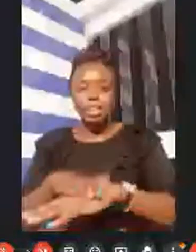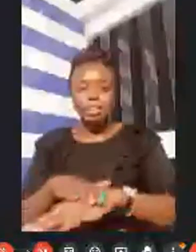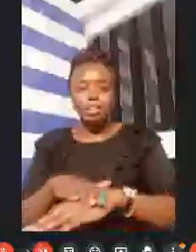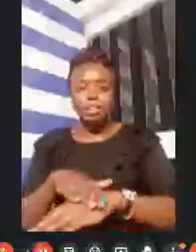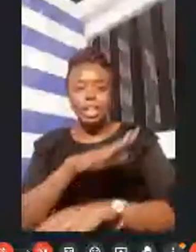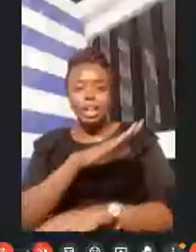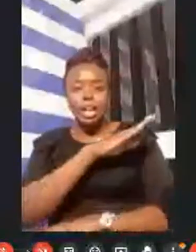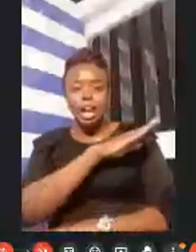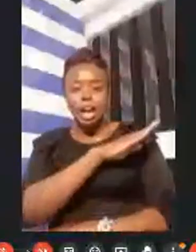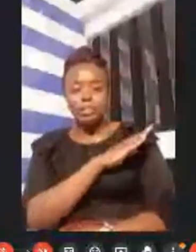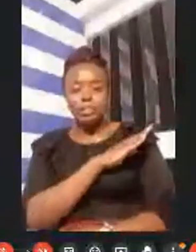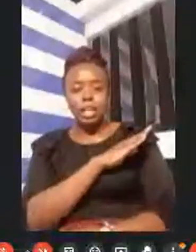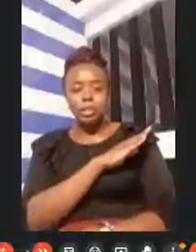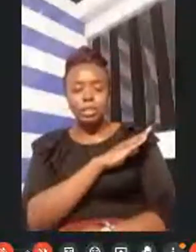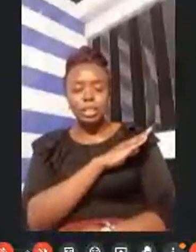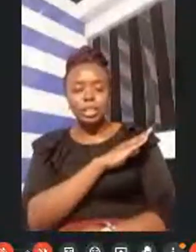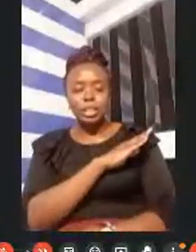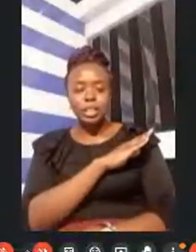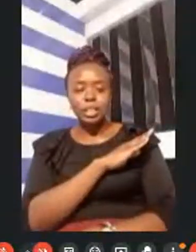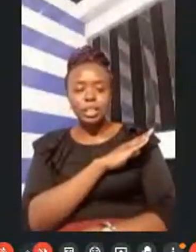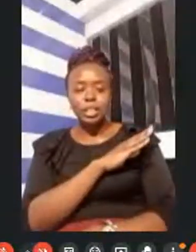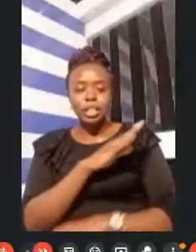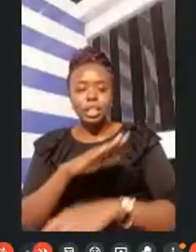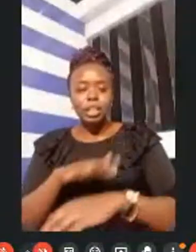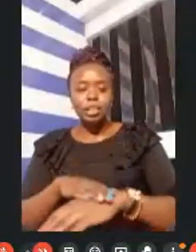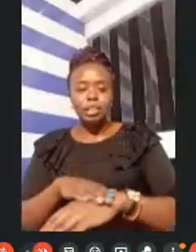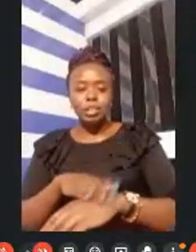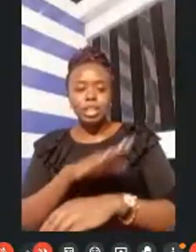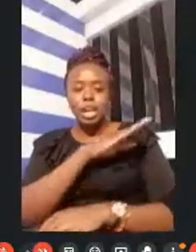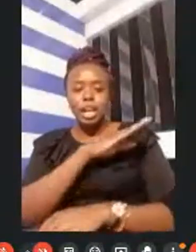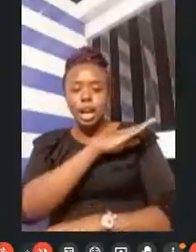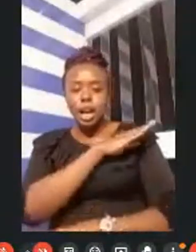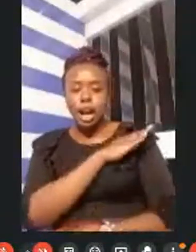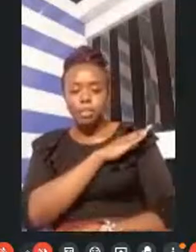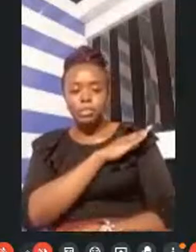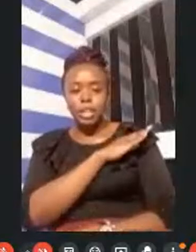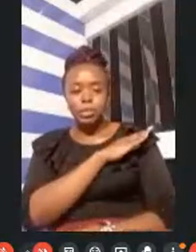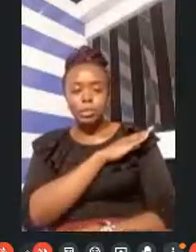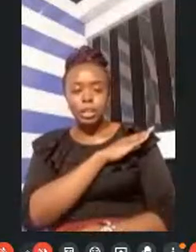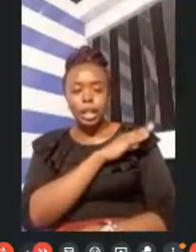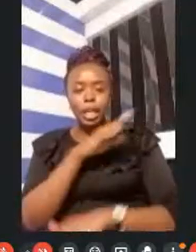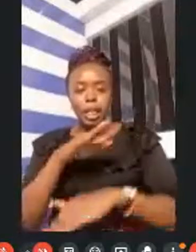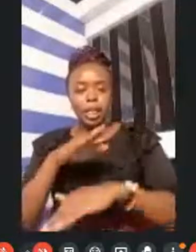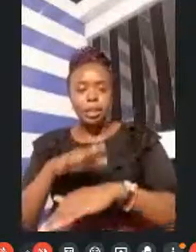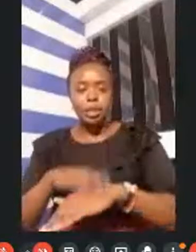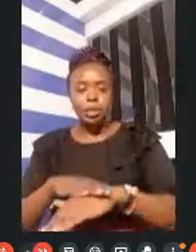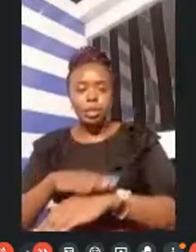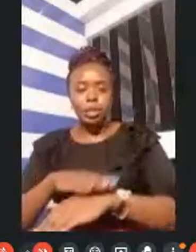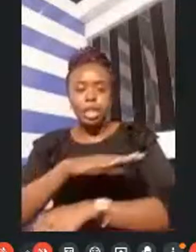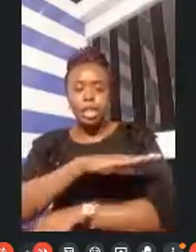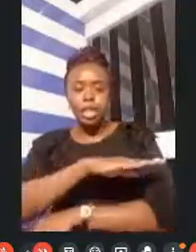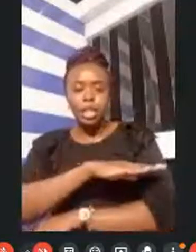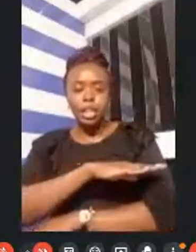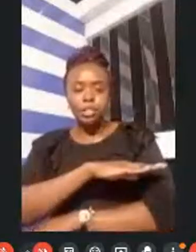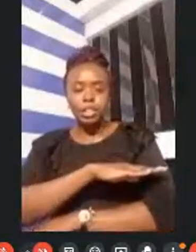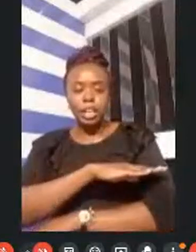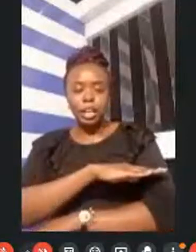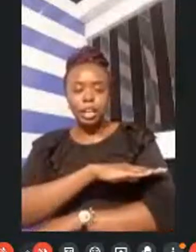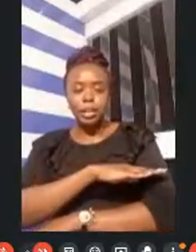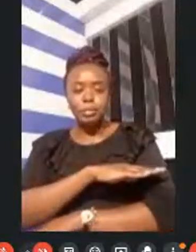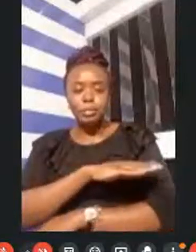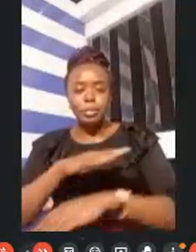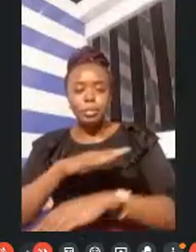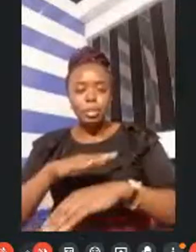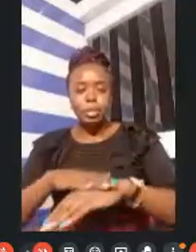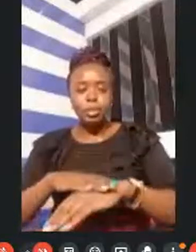noon. Good afternoon. Good afternoon. Good